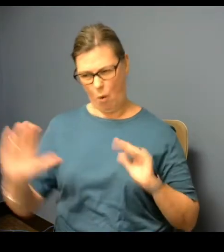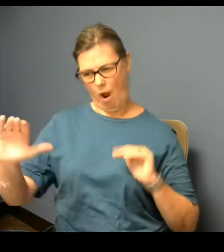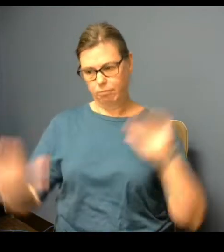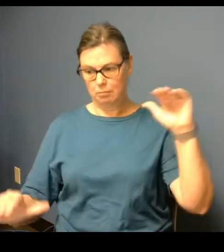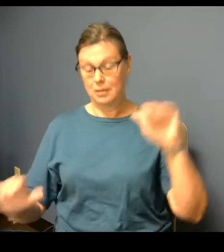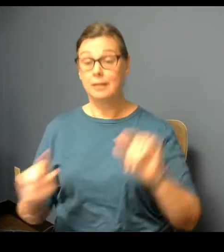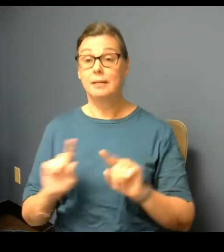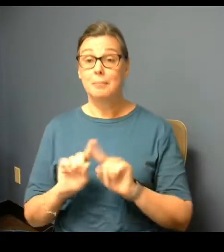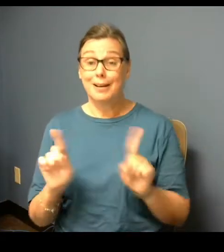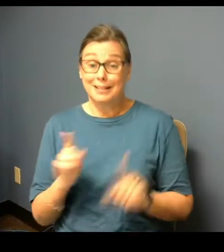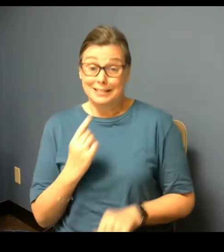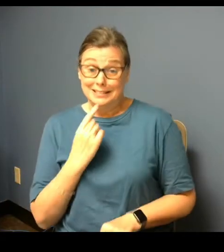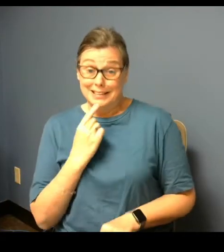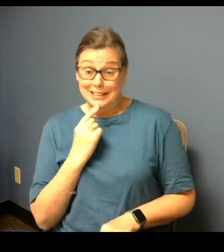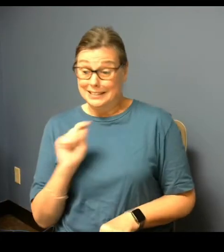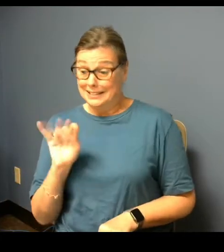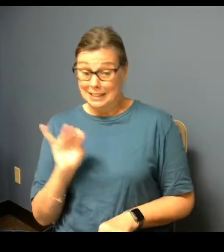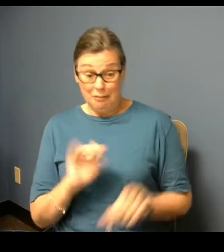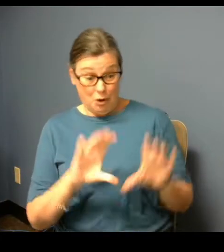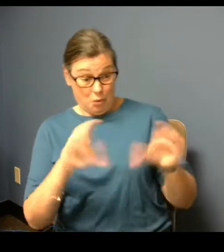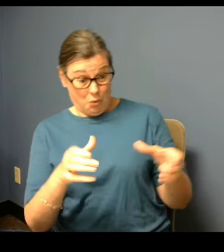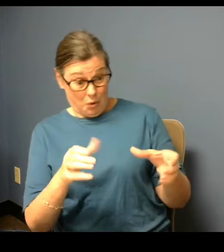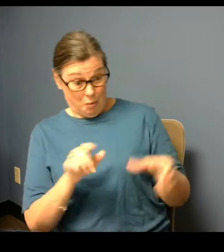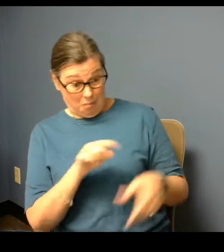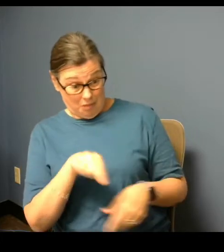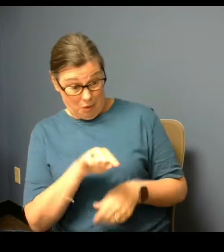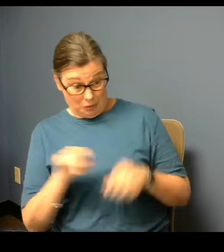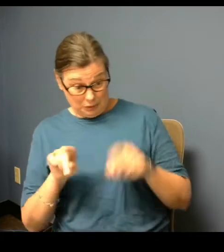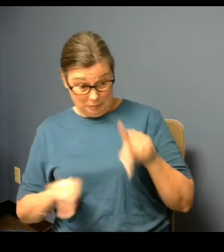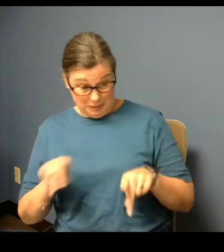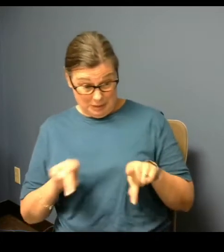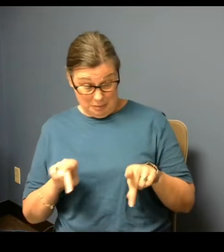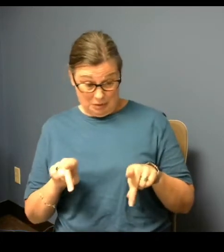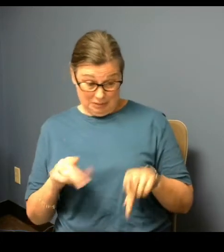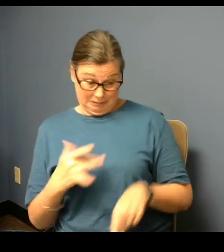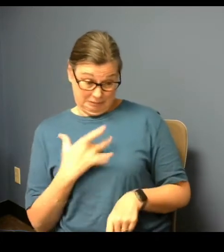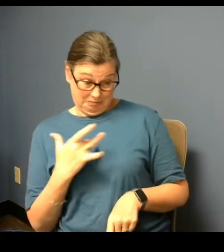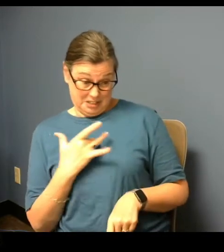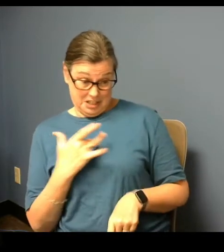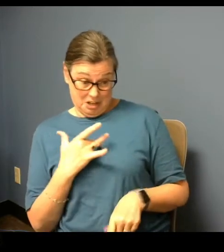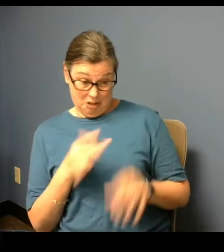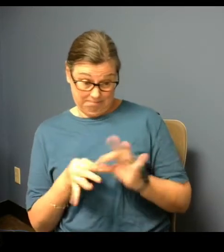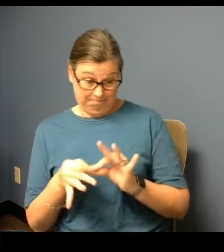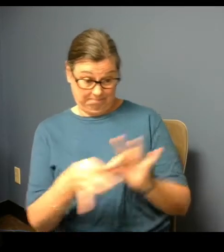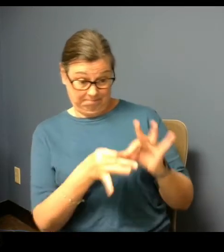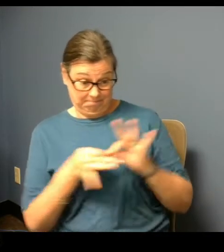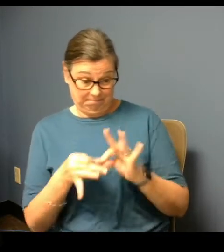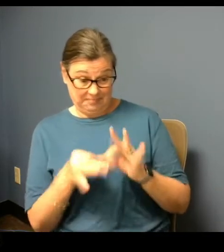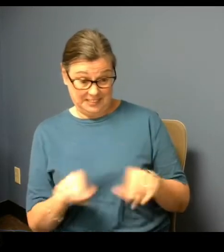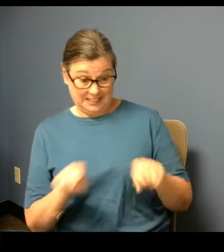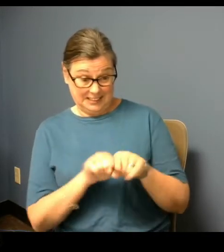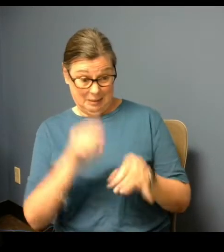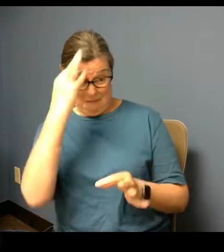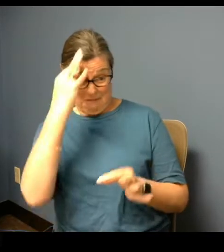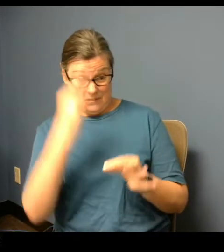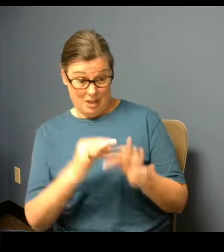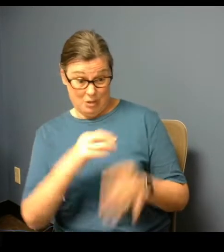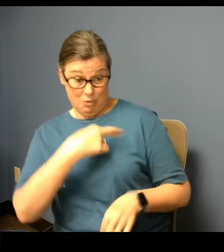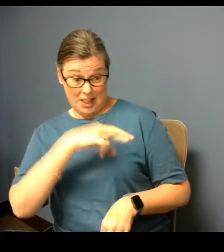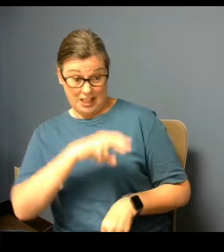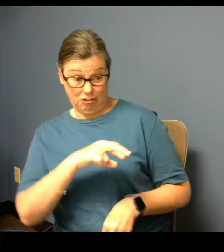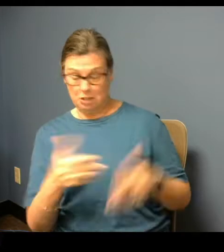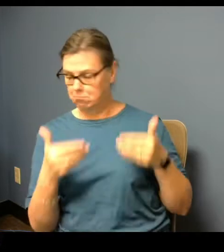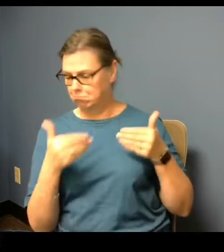7 people and they decide that they have a religion or a faith, they can practice and not be punished.